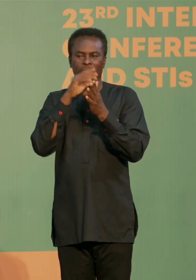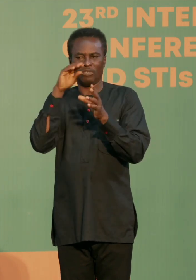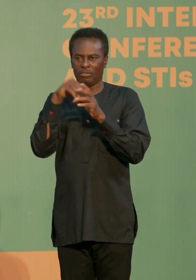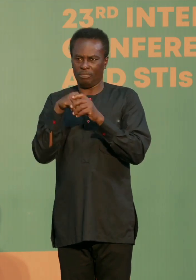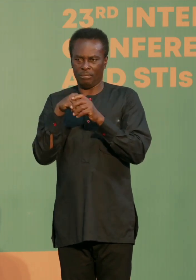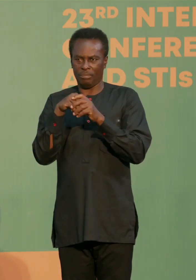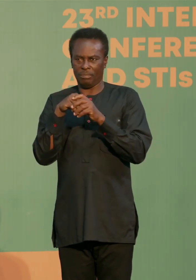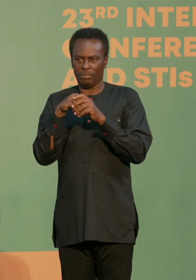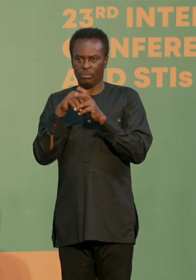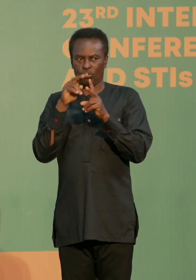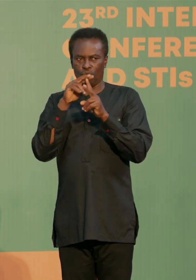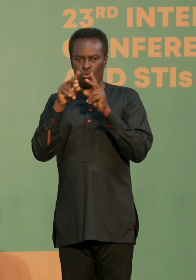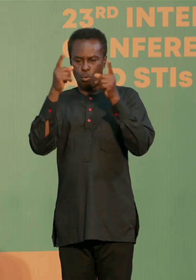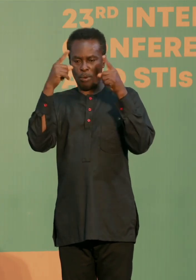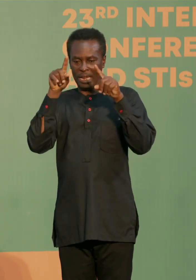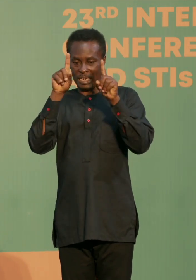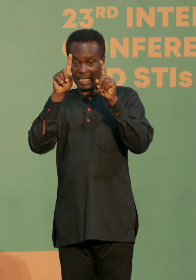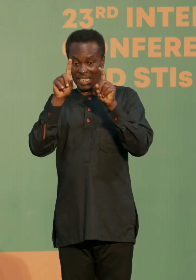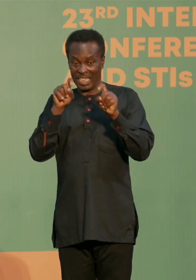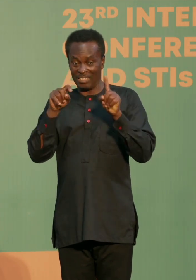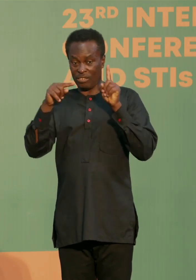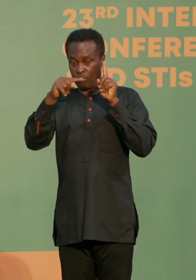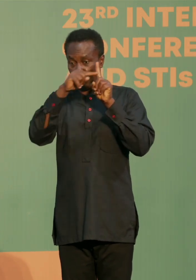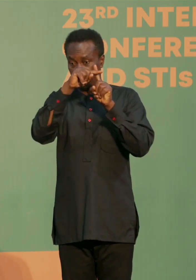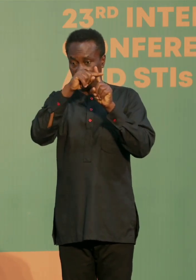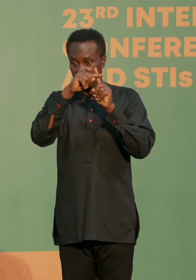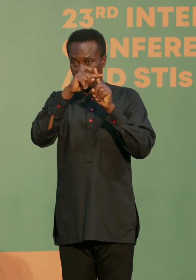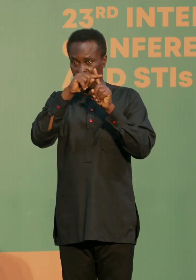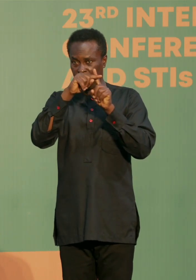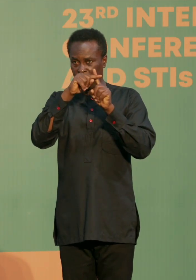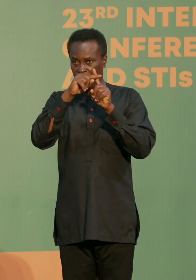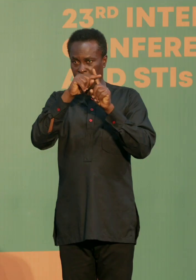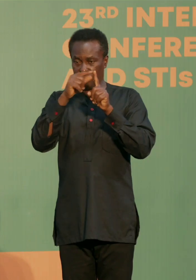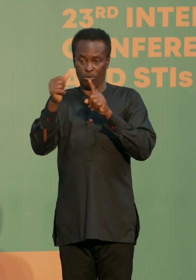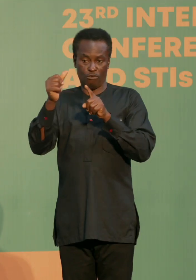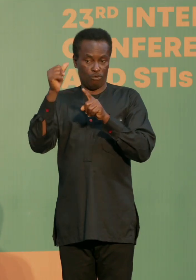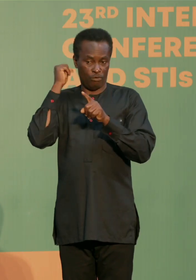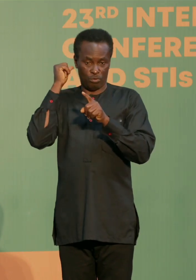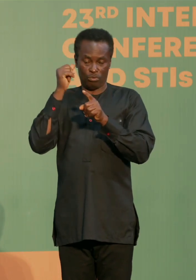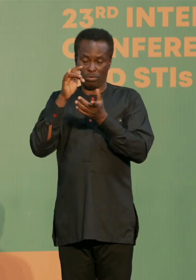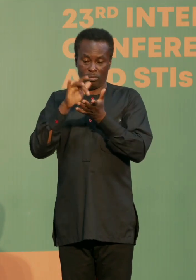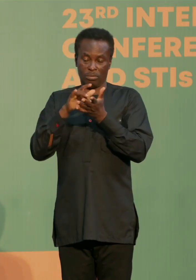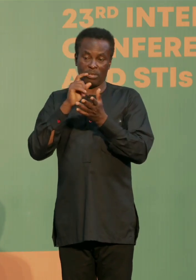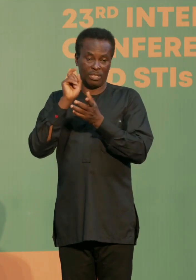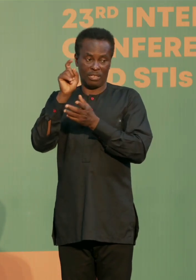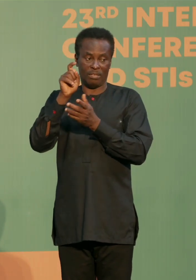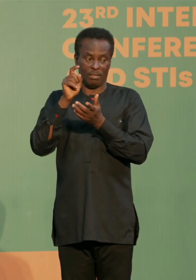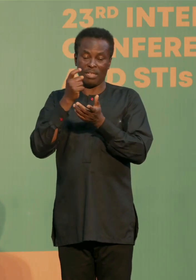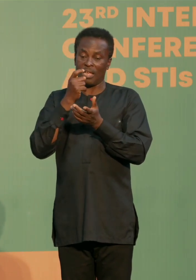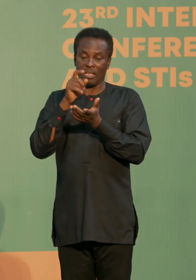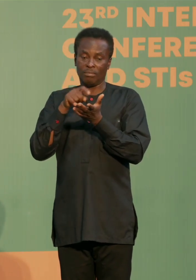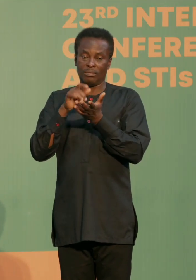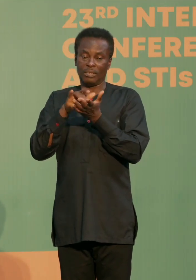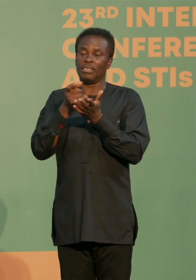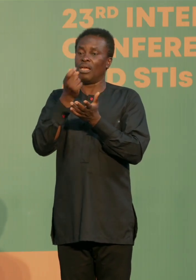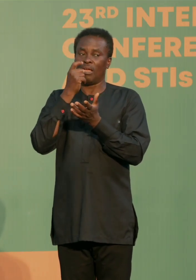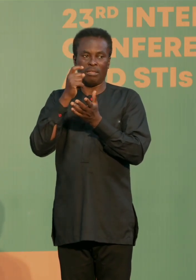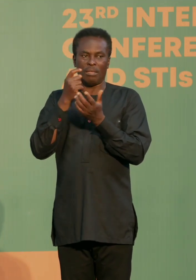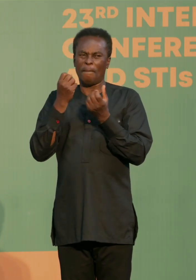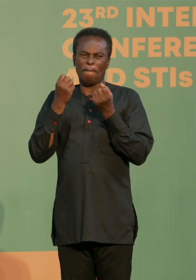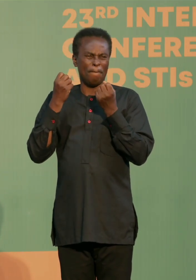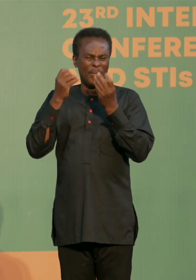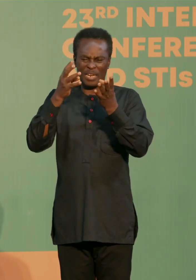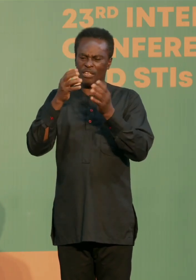when they are testing positive in these few screening programs, there is a lot of loss to follow